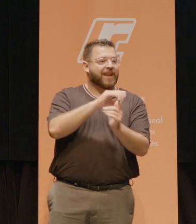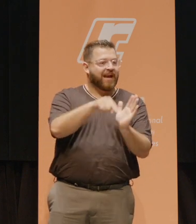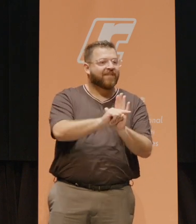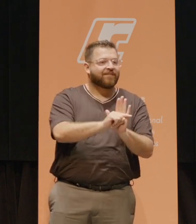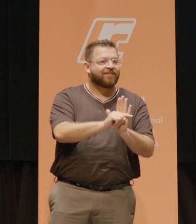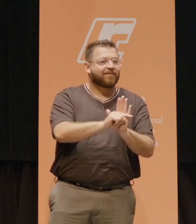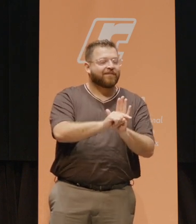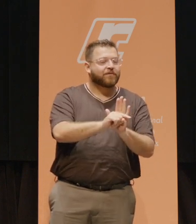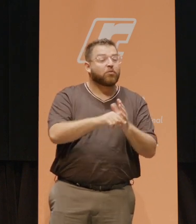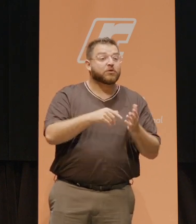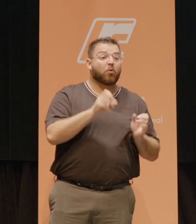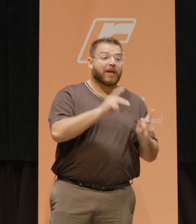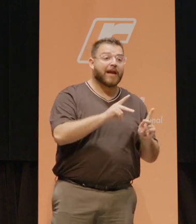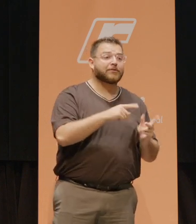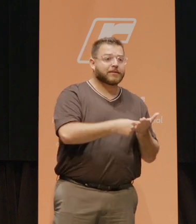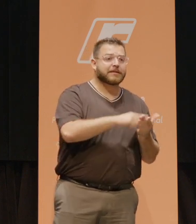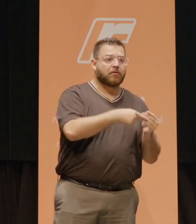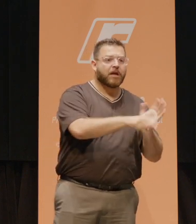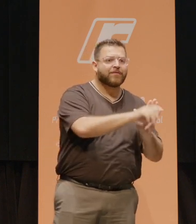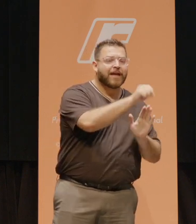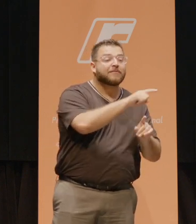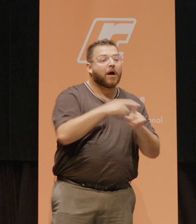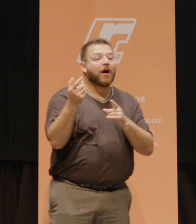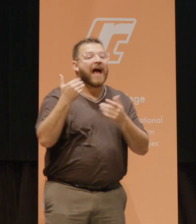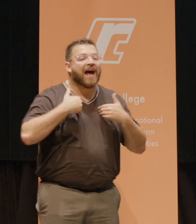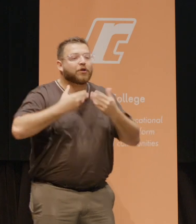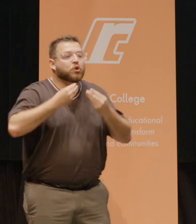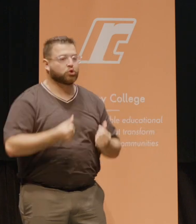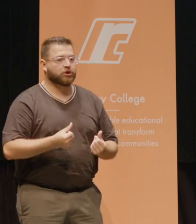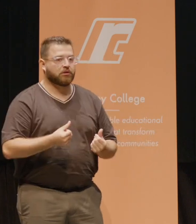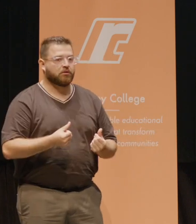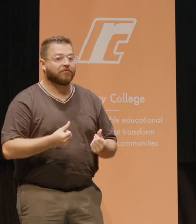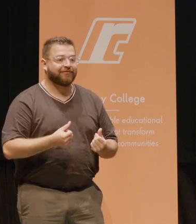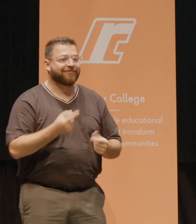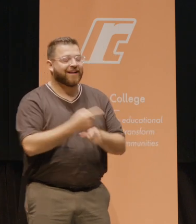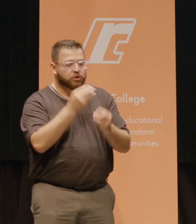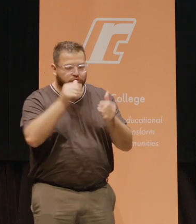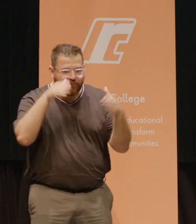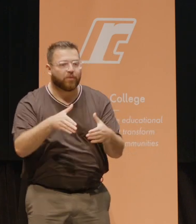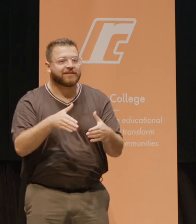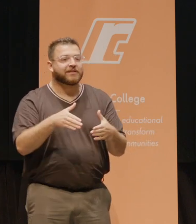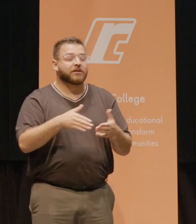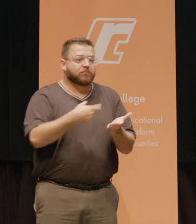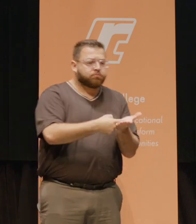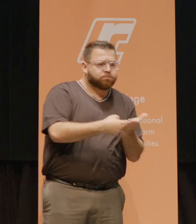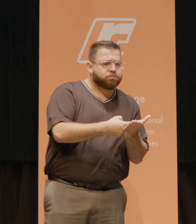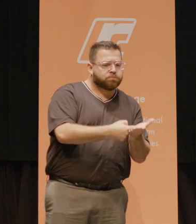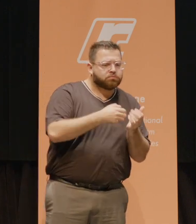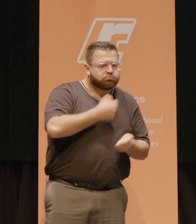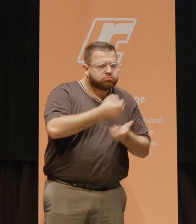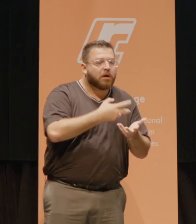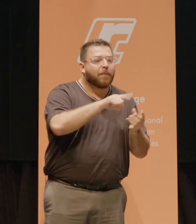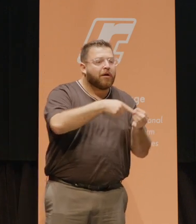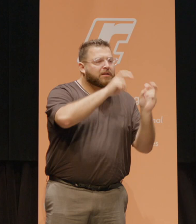it's okay to talk about the negative, but let's bring a solution. So let's start to have department meetings and meetings where, we can have discussions where,